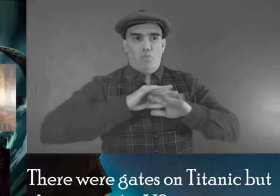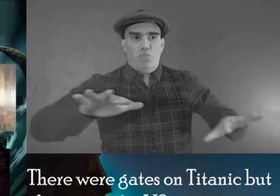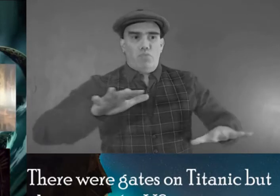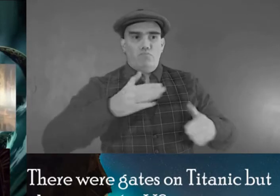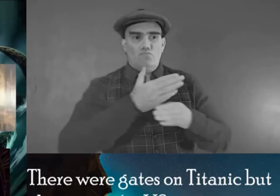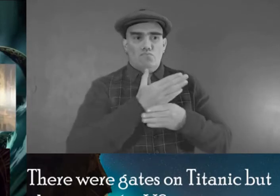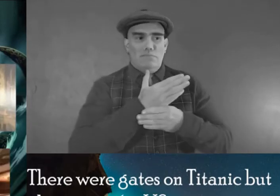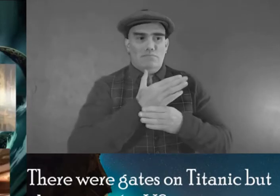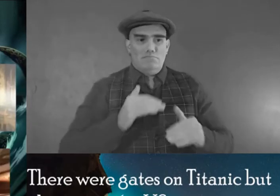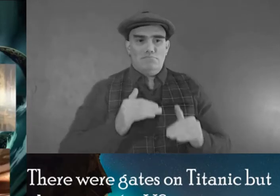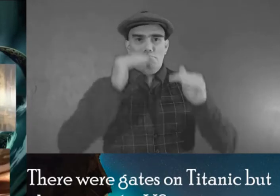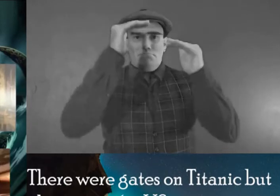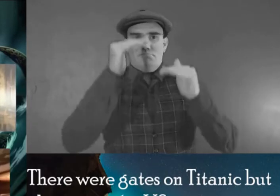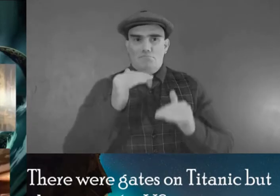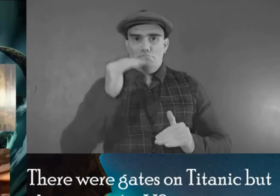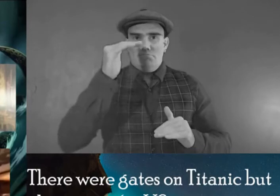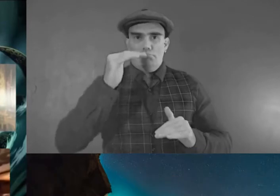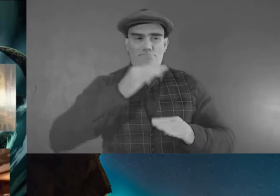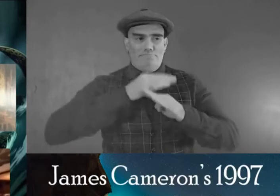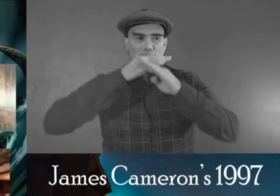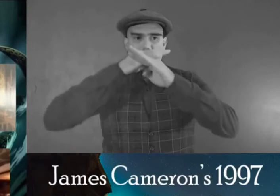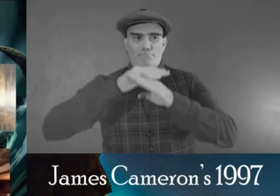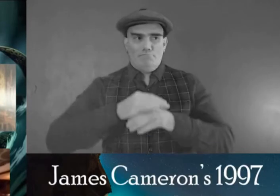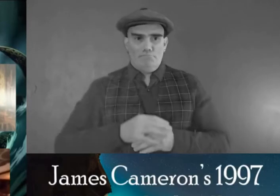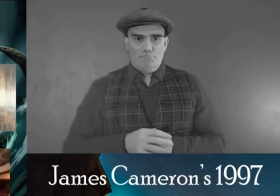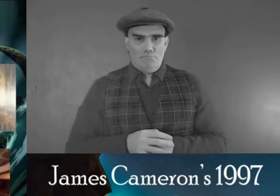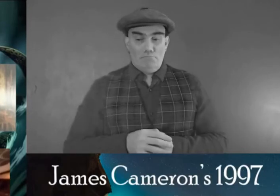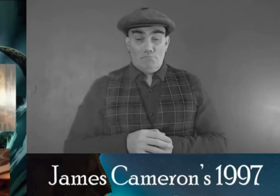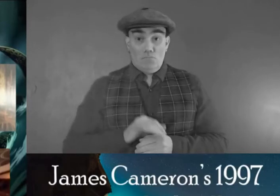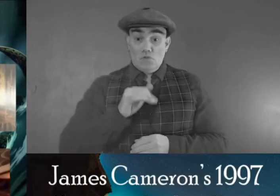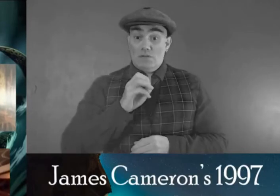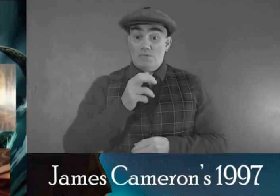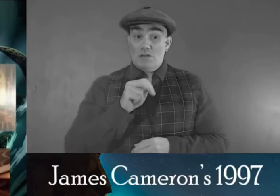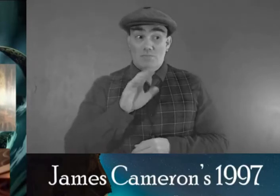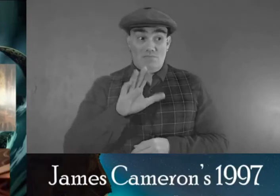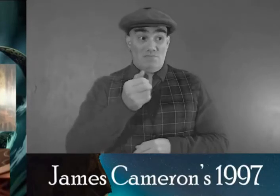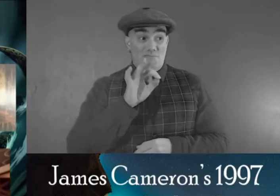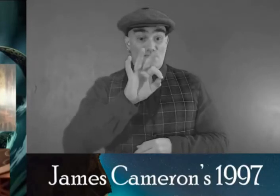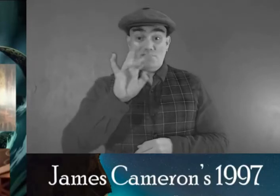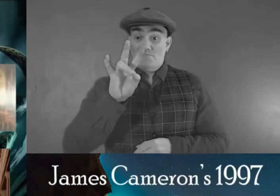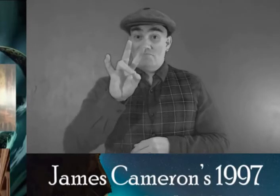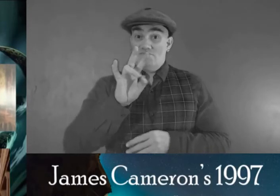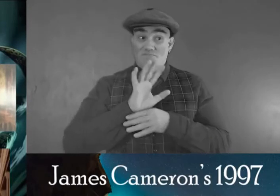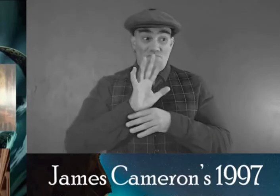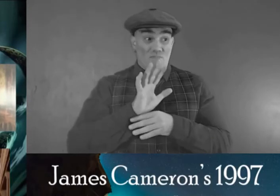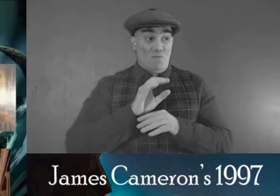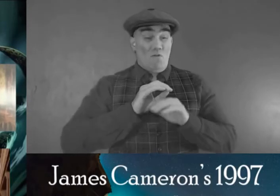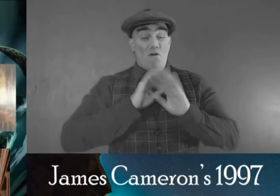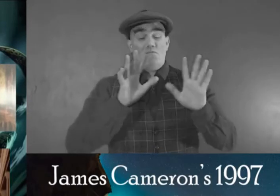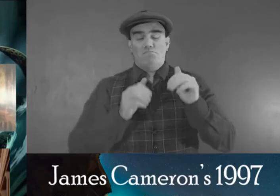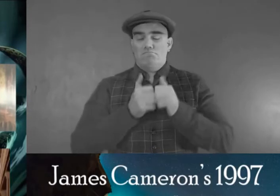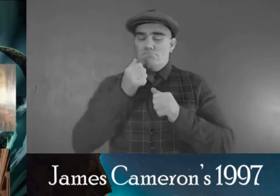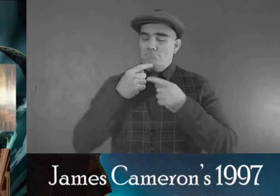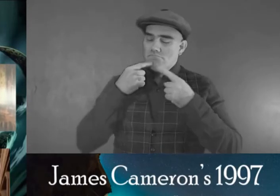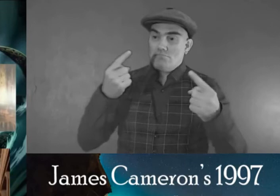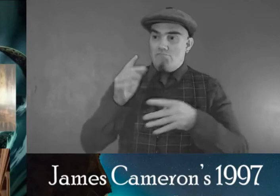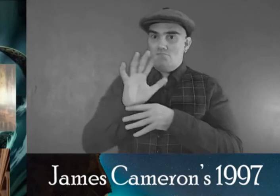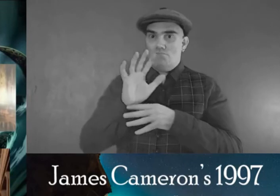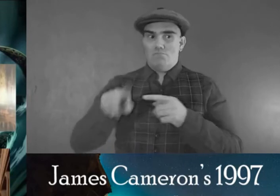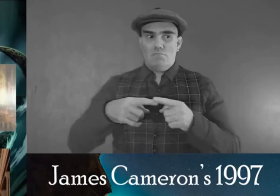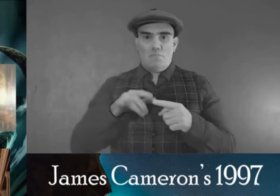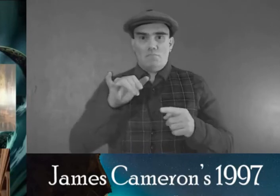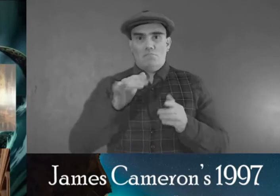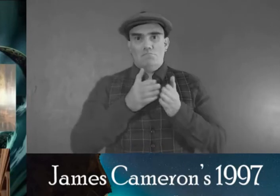infectious disease on the ship between classes. James Cameron's 1997 effort is undoubtedly the most successful